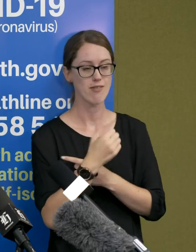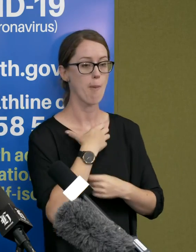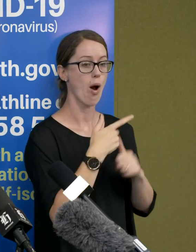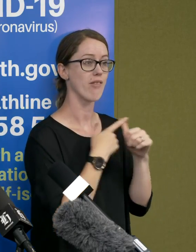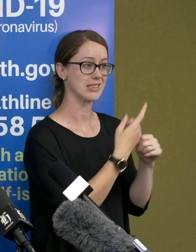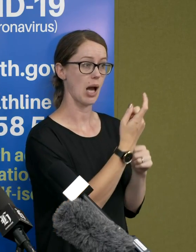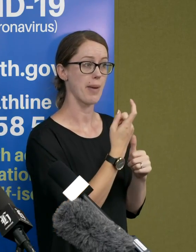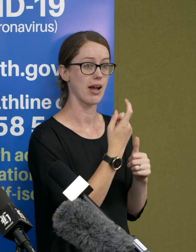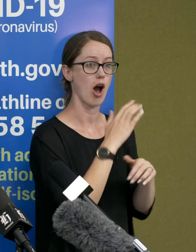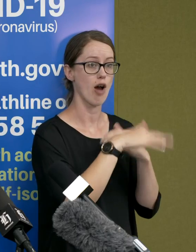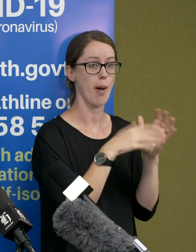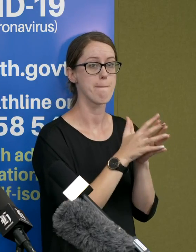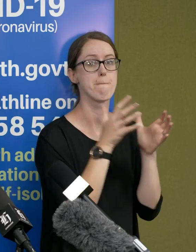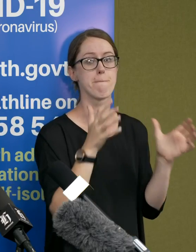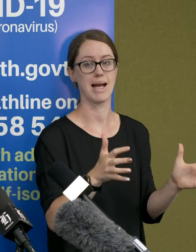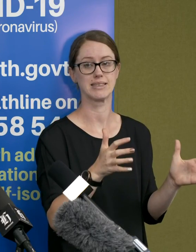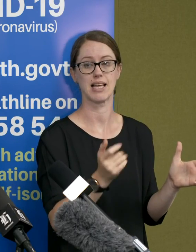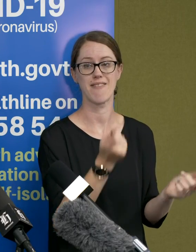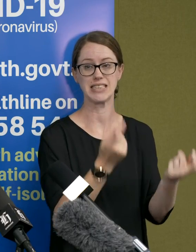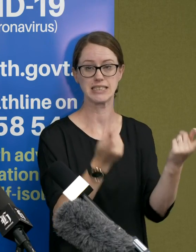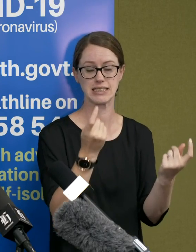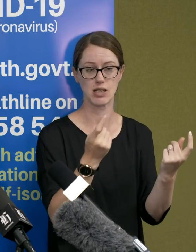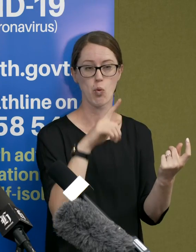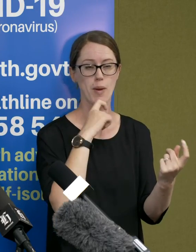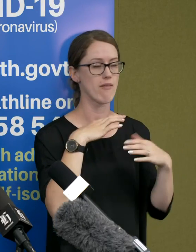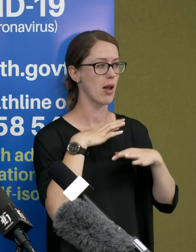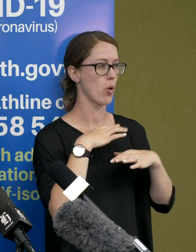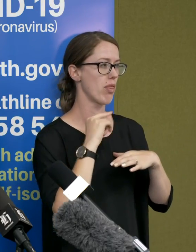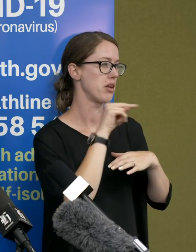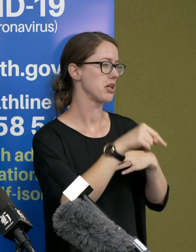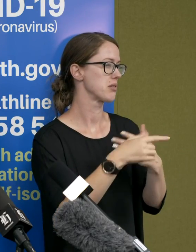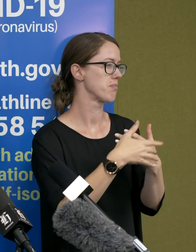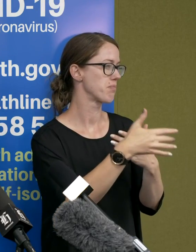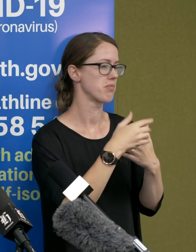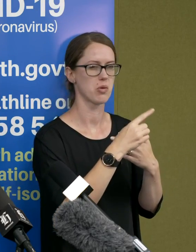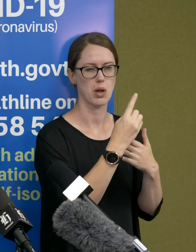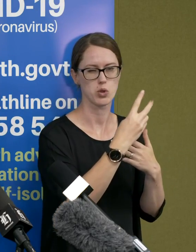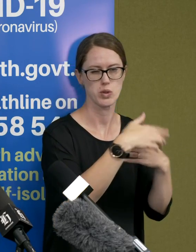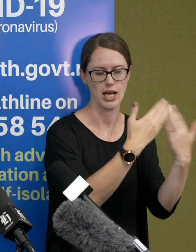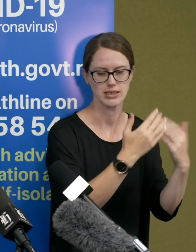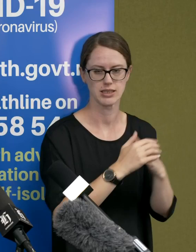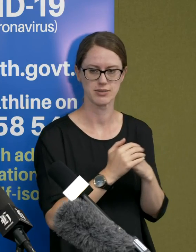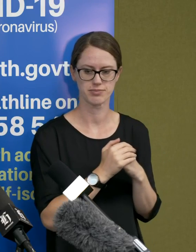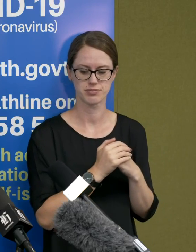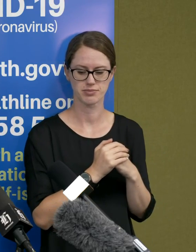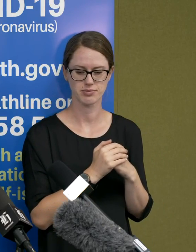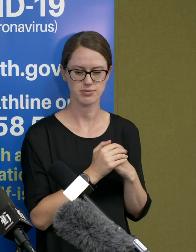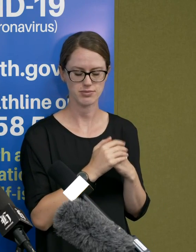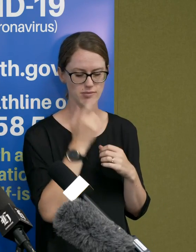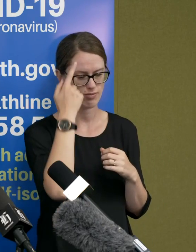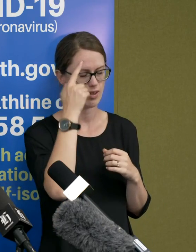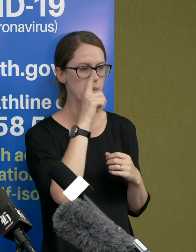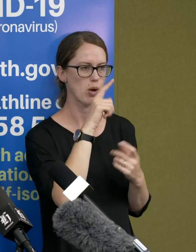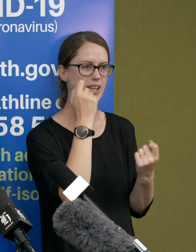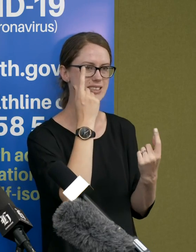advice coming around mass events, and that will be available in the next day or two. What I would say also, I think people